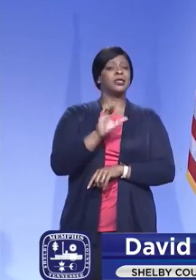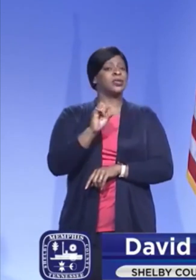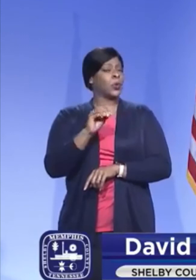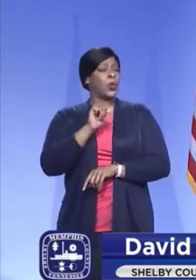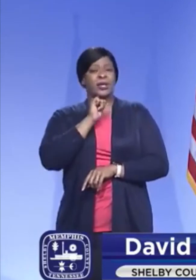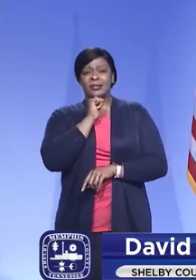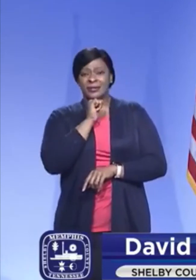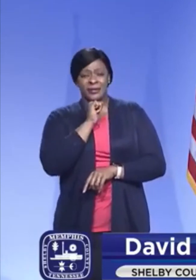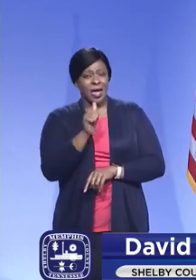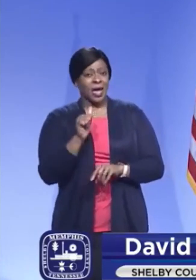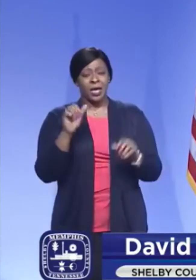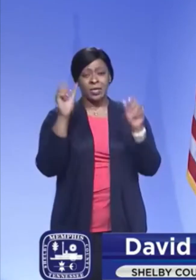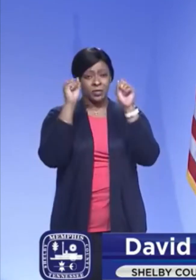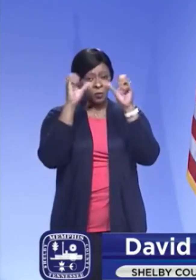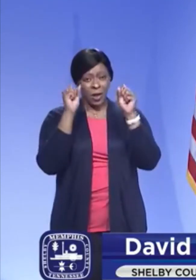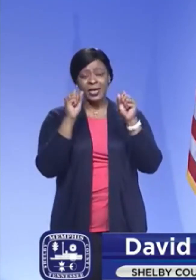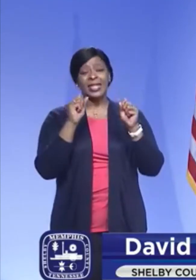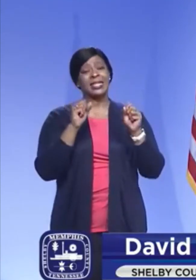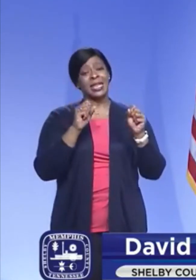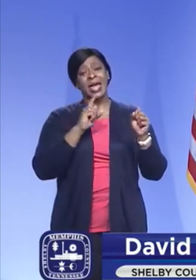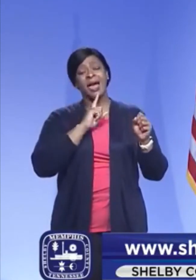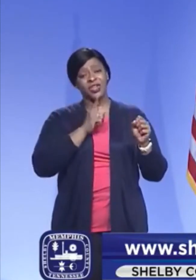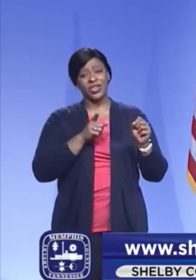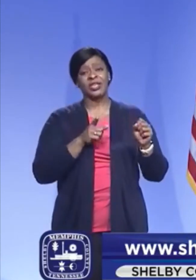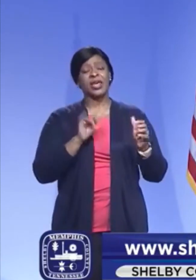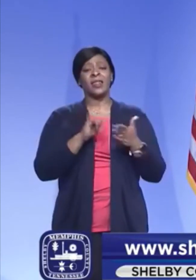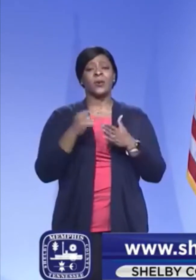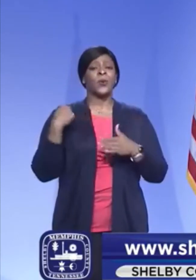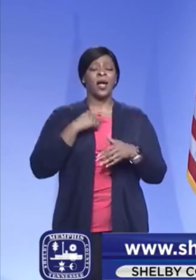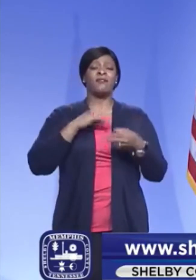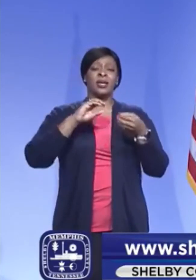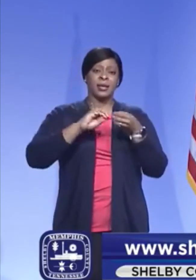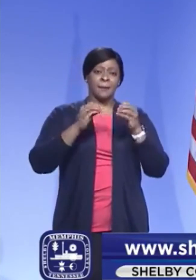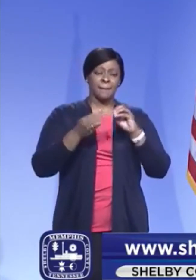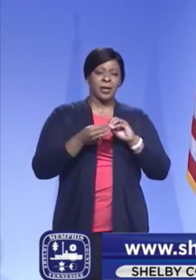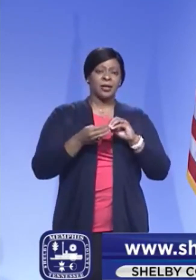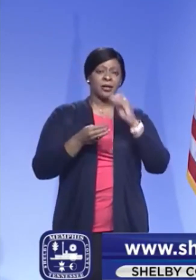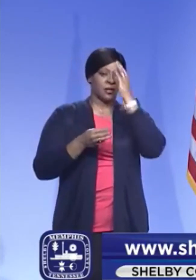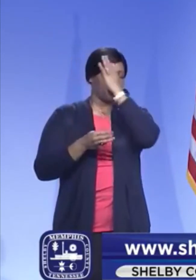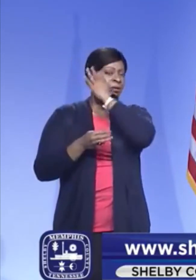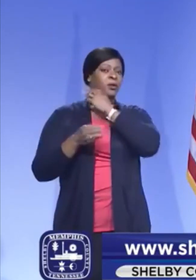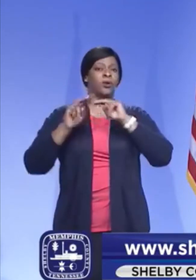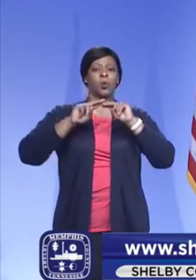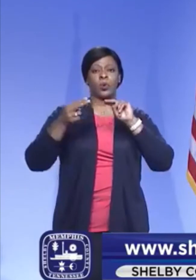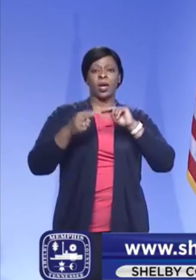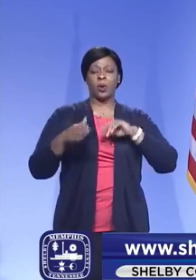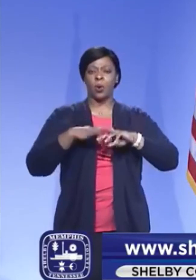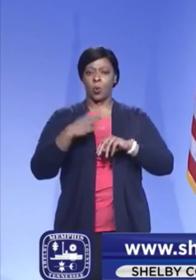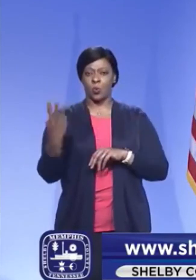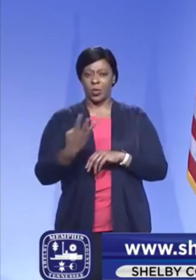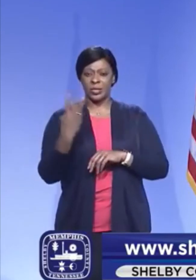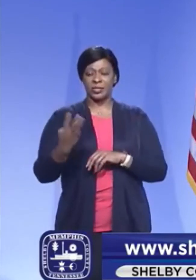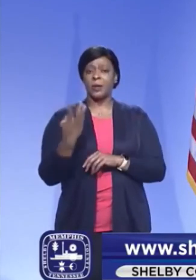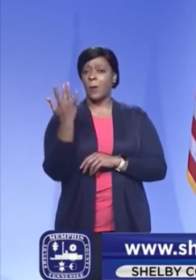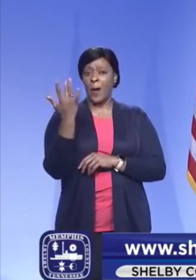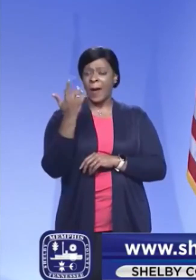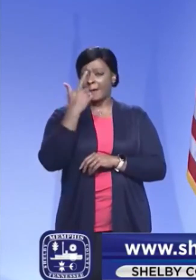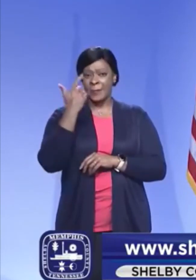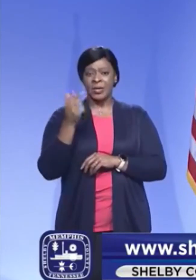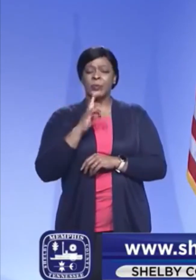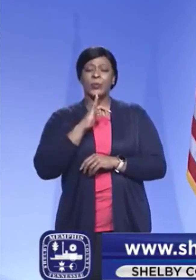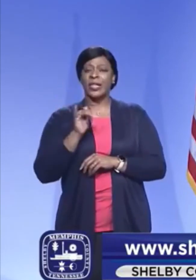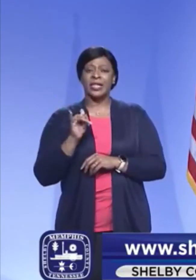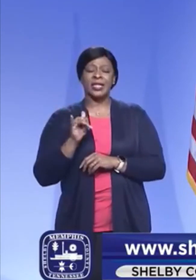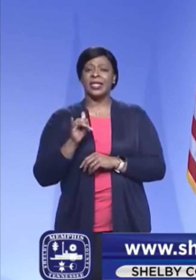not surprising to me necessarily that we had the numbers go down on Wednesday, because really